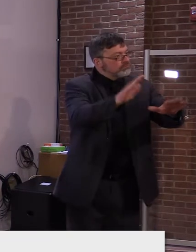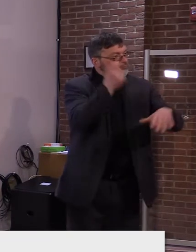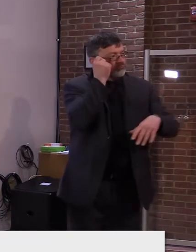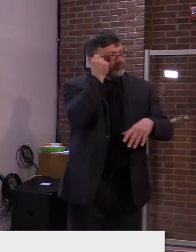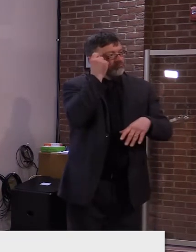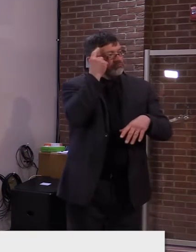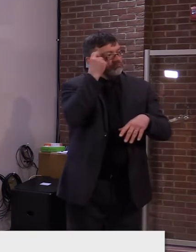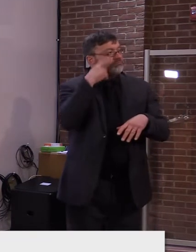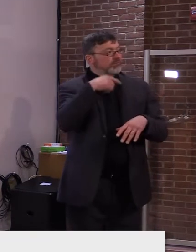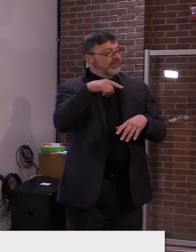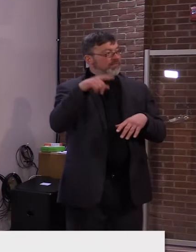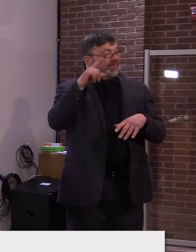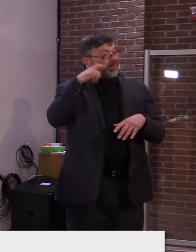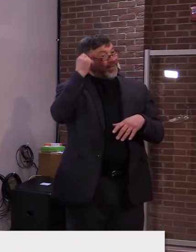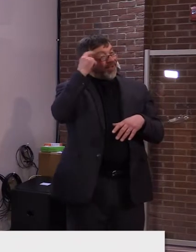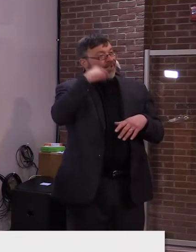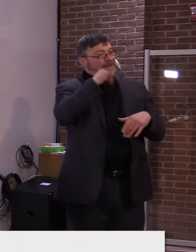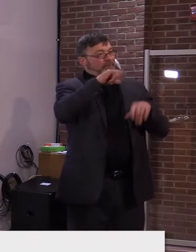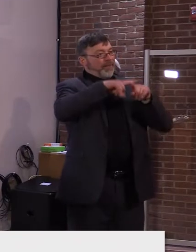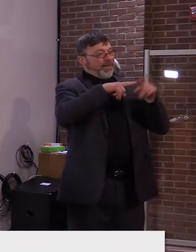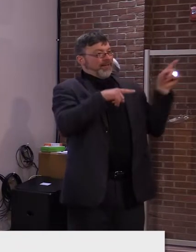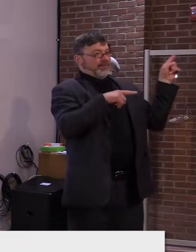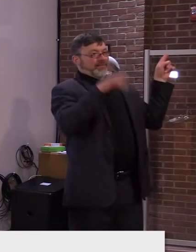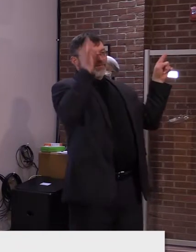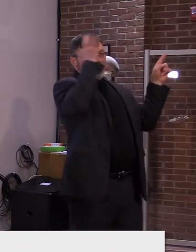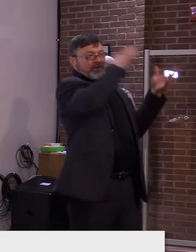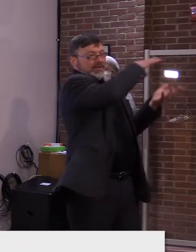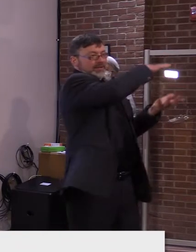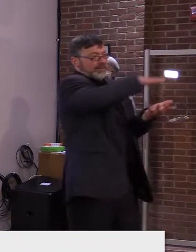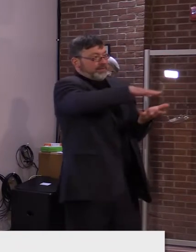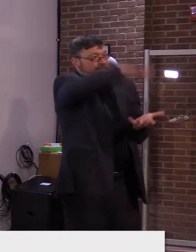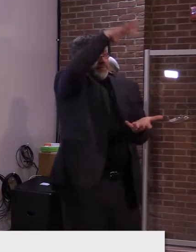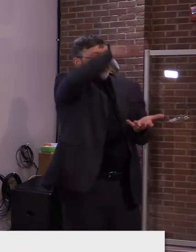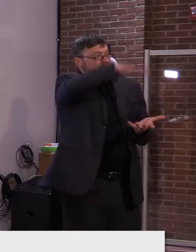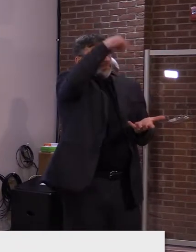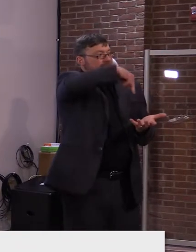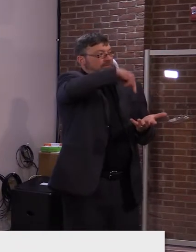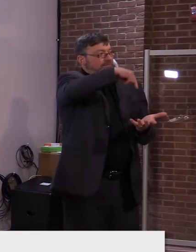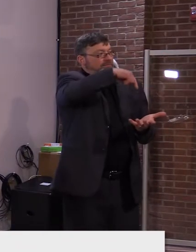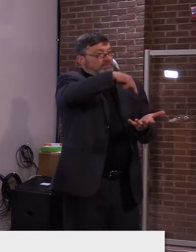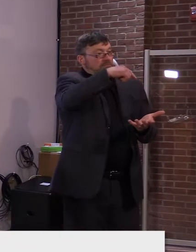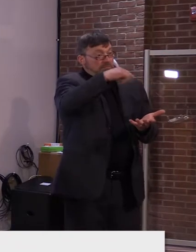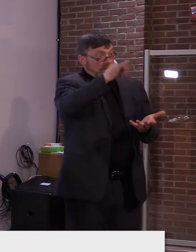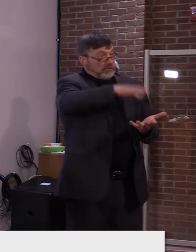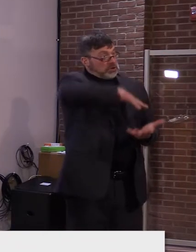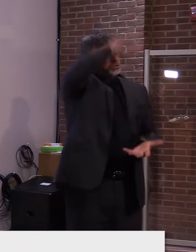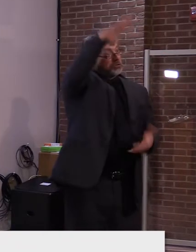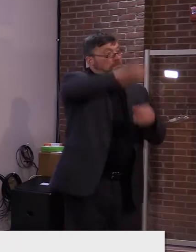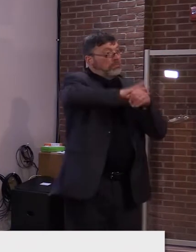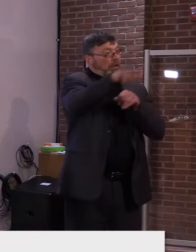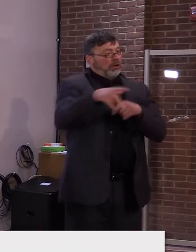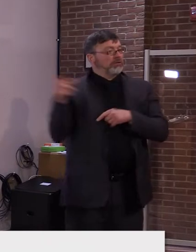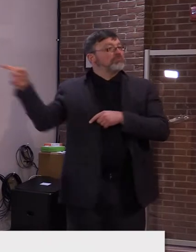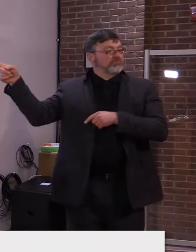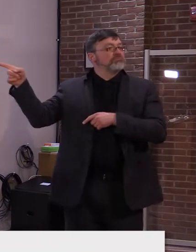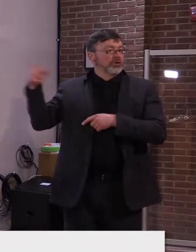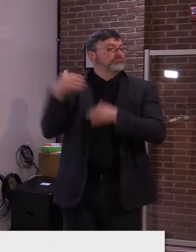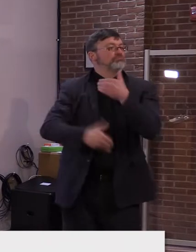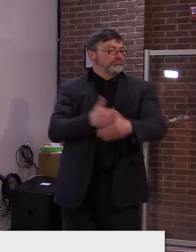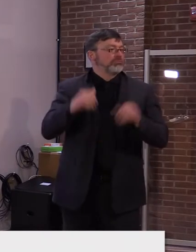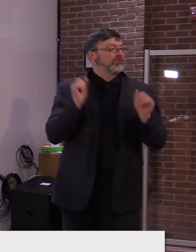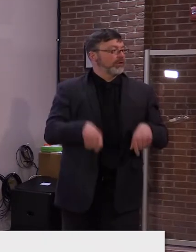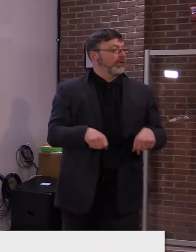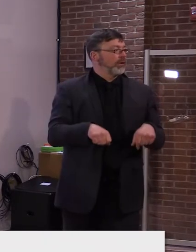supply of vaccine from the federal government, but it aligns with what we have been told is our